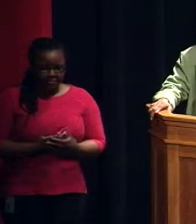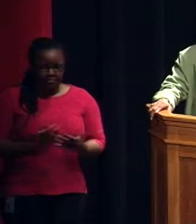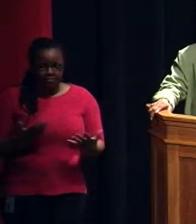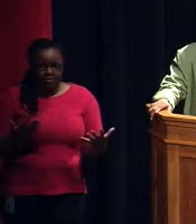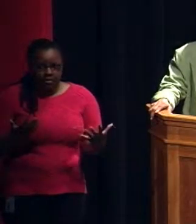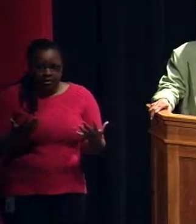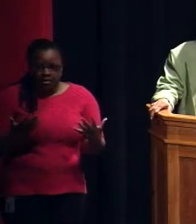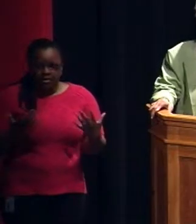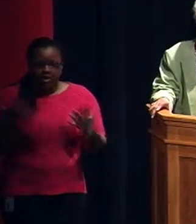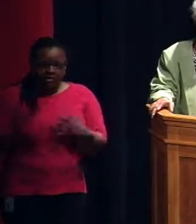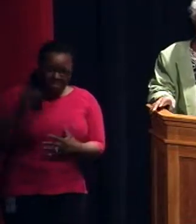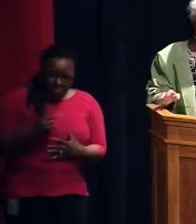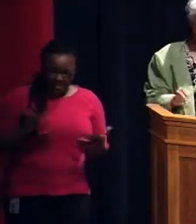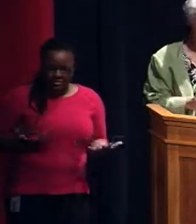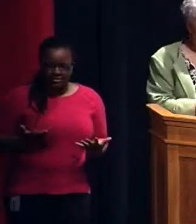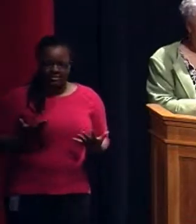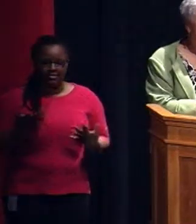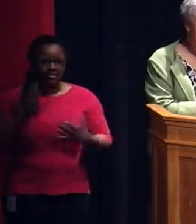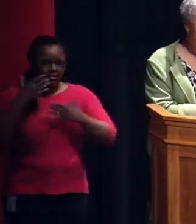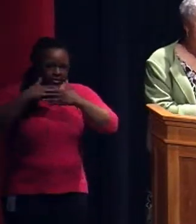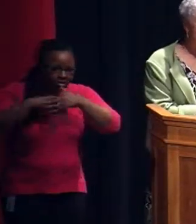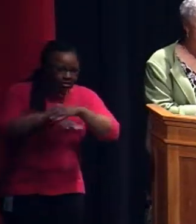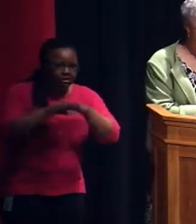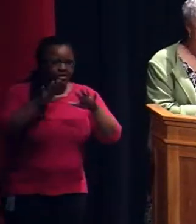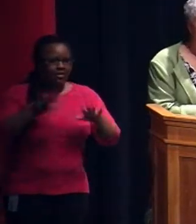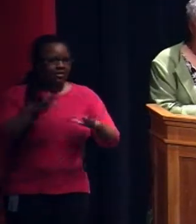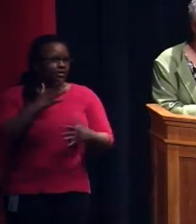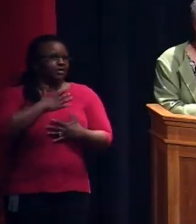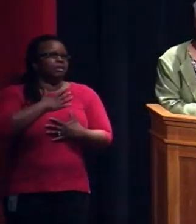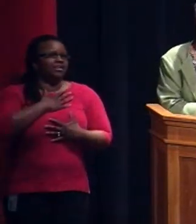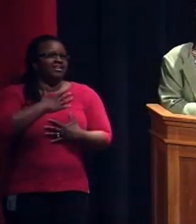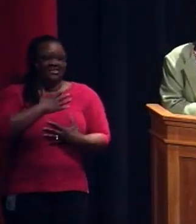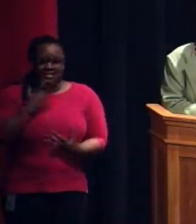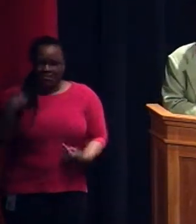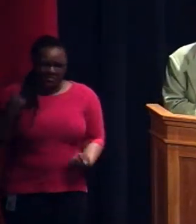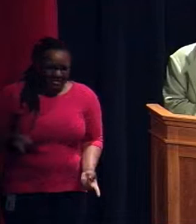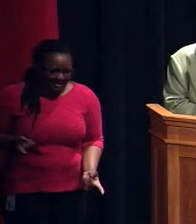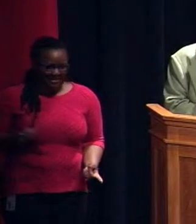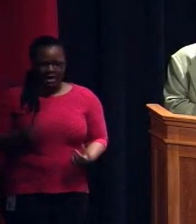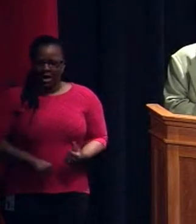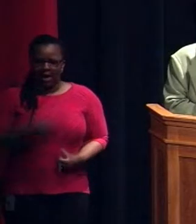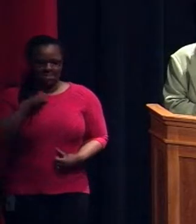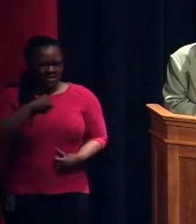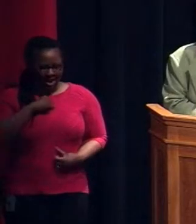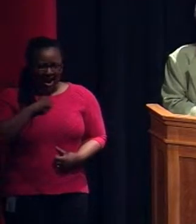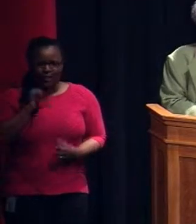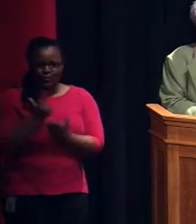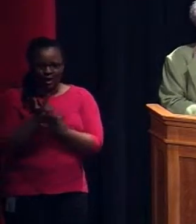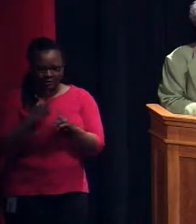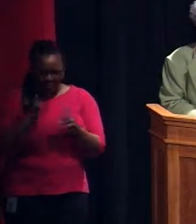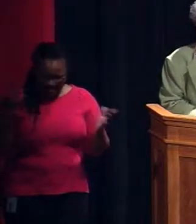awe-stricken to come back to E.C. Glass High School. I'm proud to be an alumna.